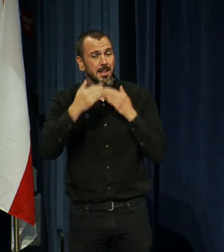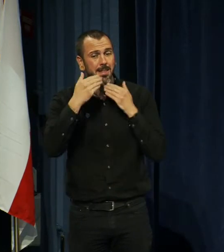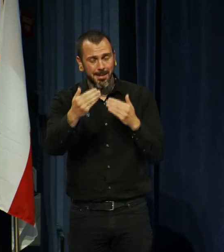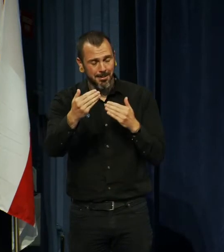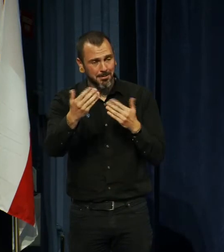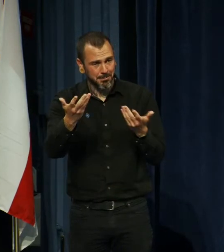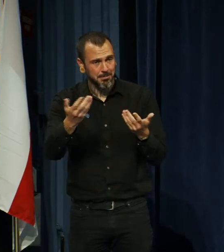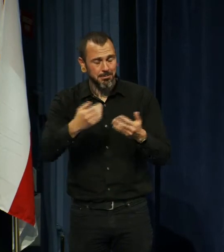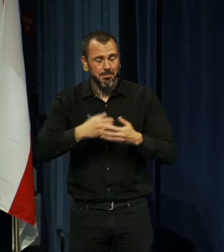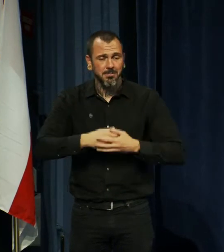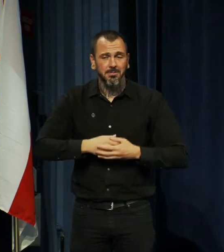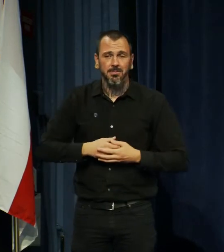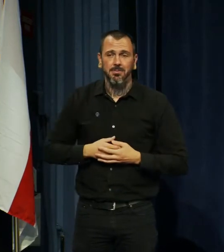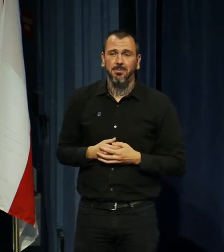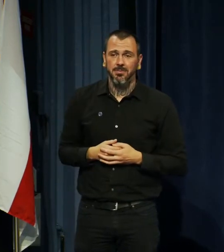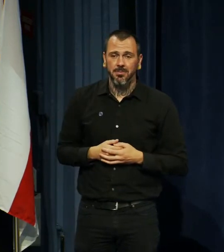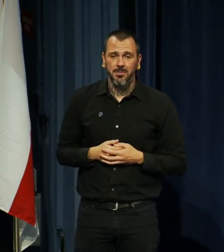thee.